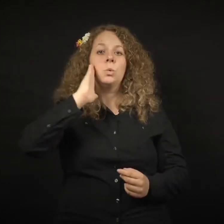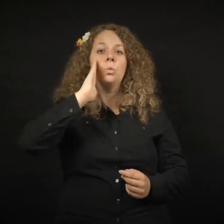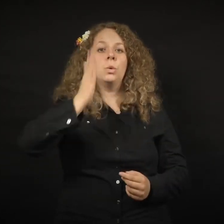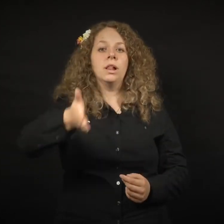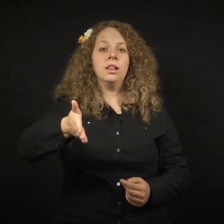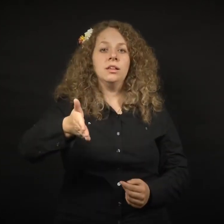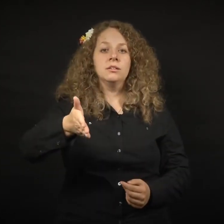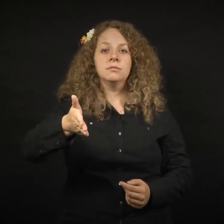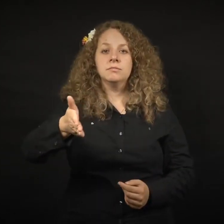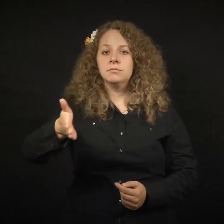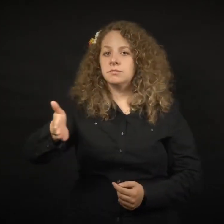Will.